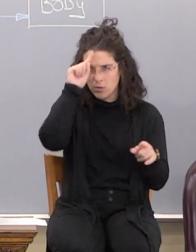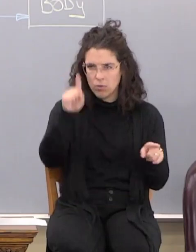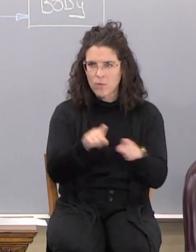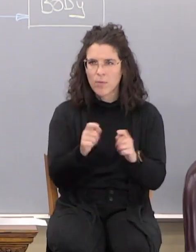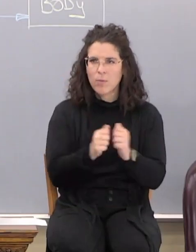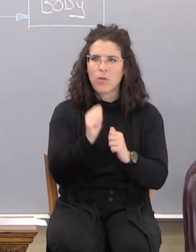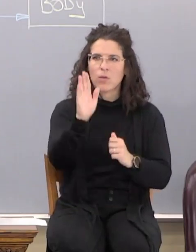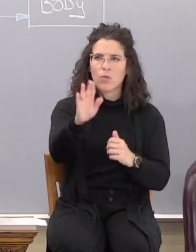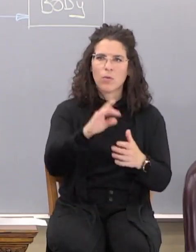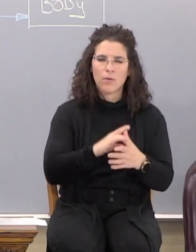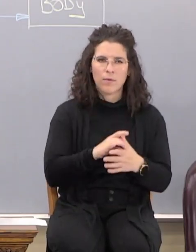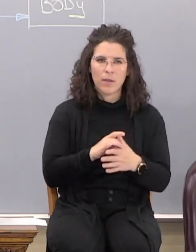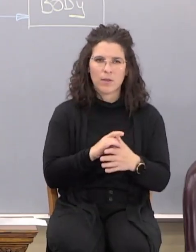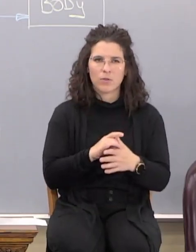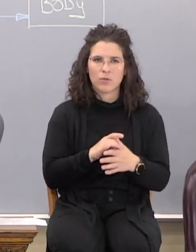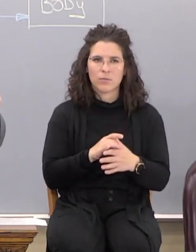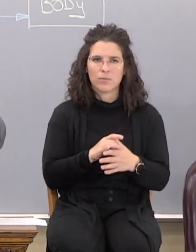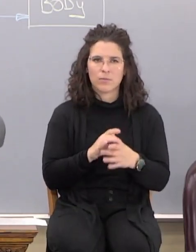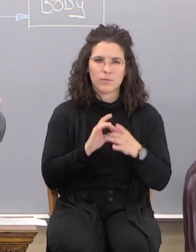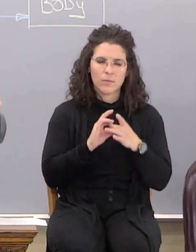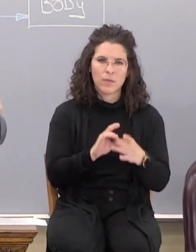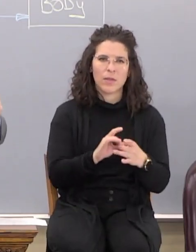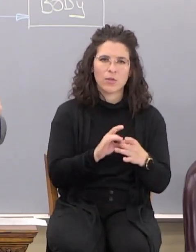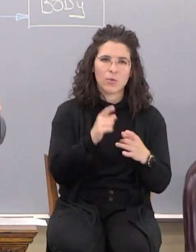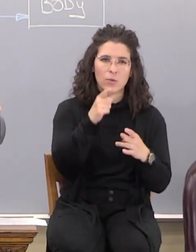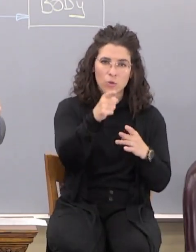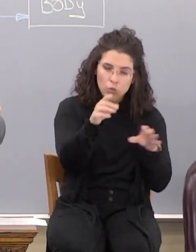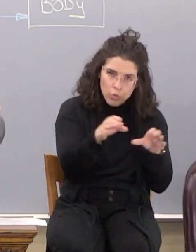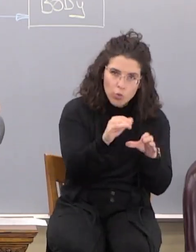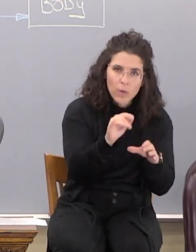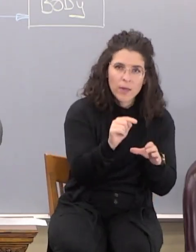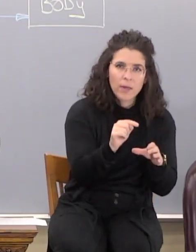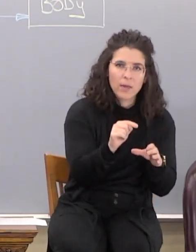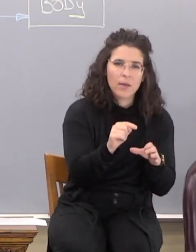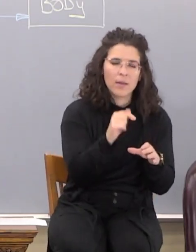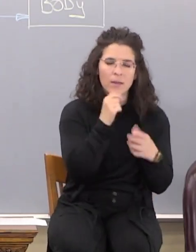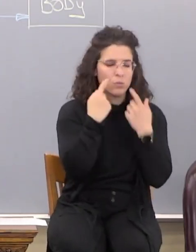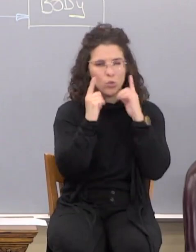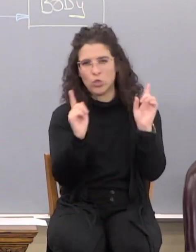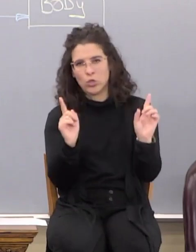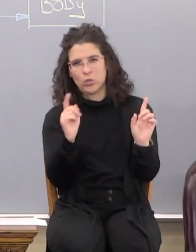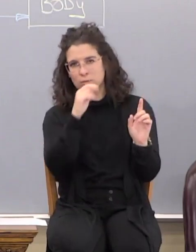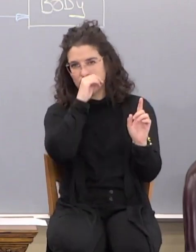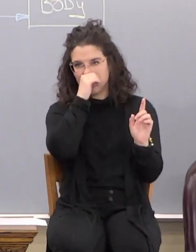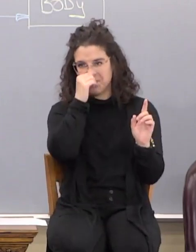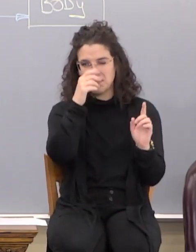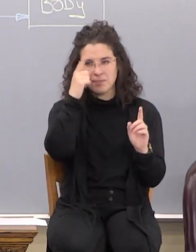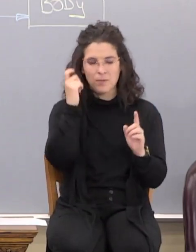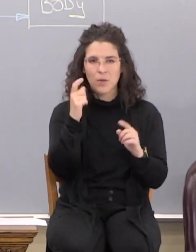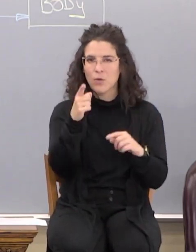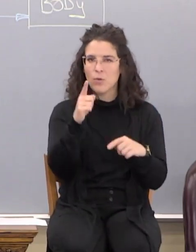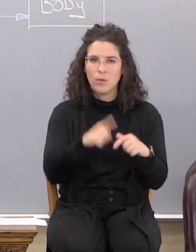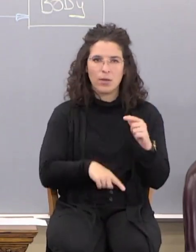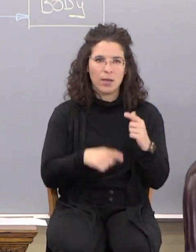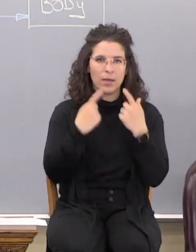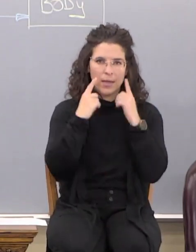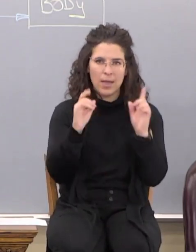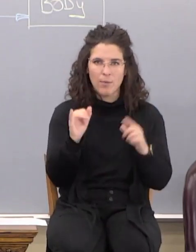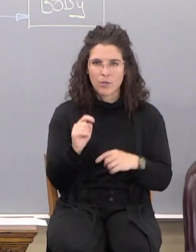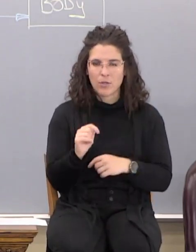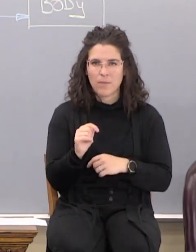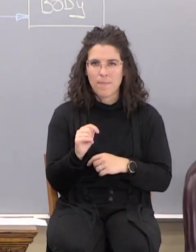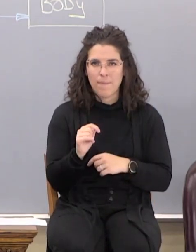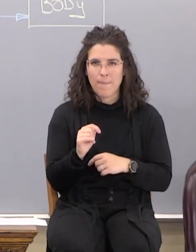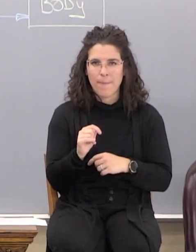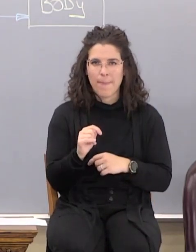flesh. It's connection with you do it. And that doesn't work. Because you can't accomplish it.